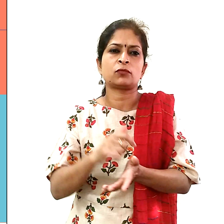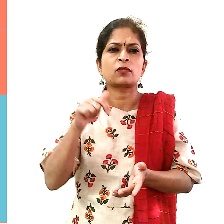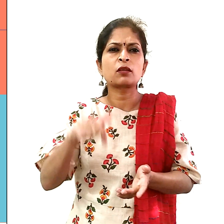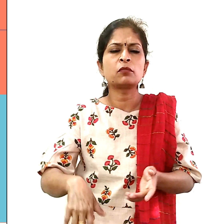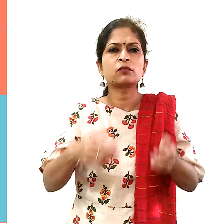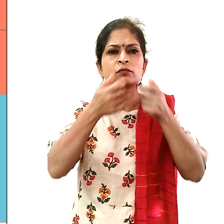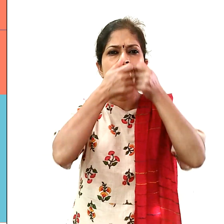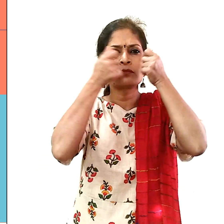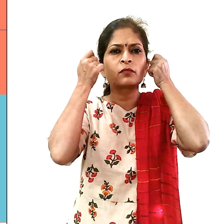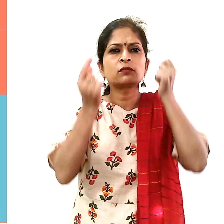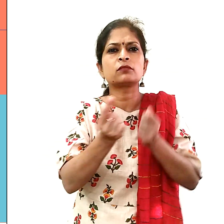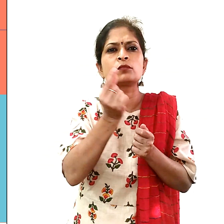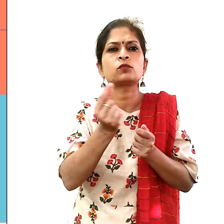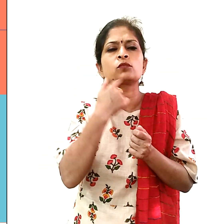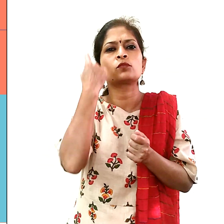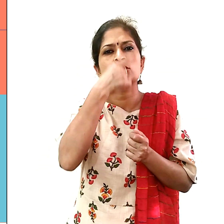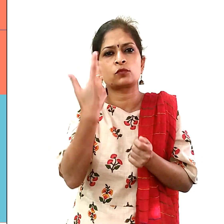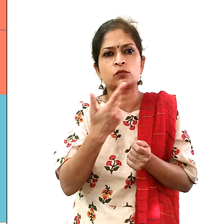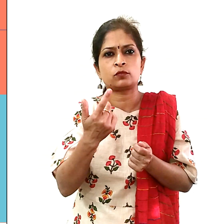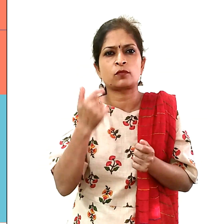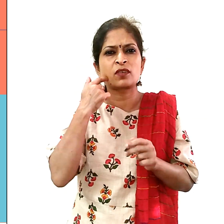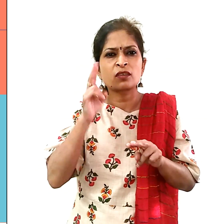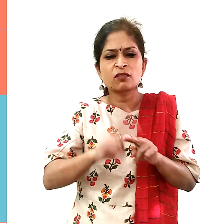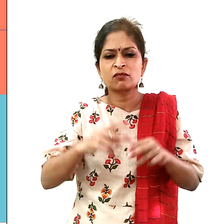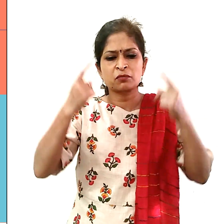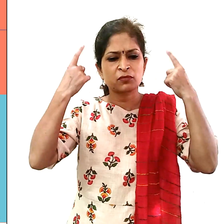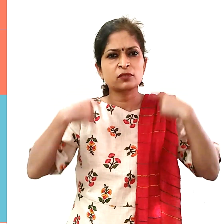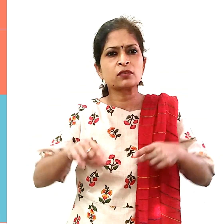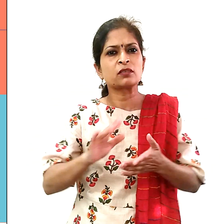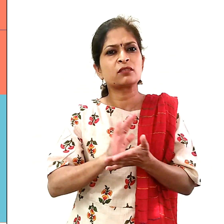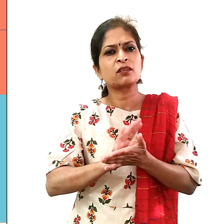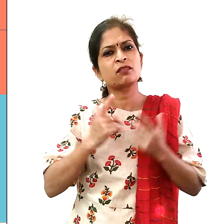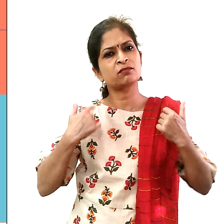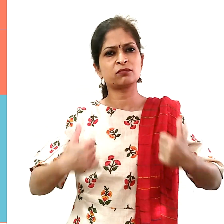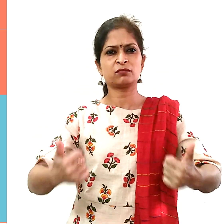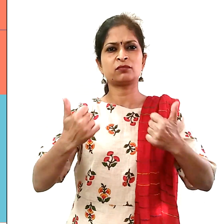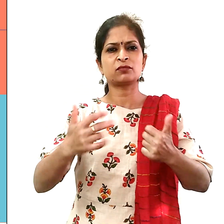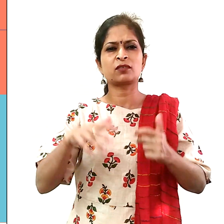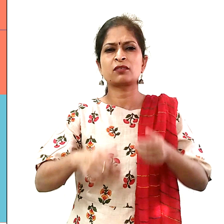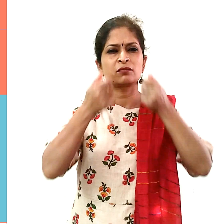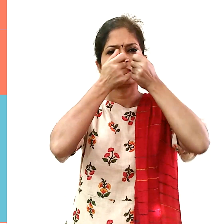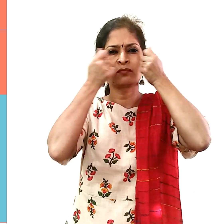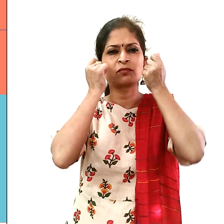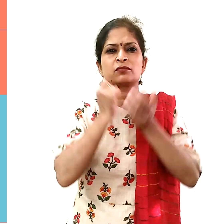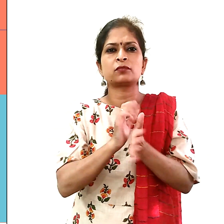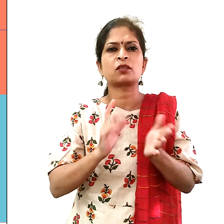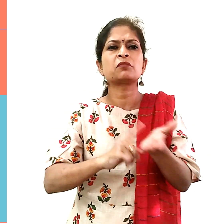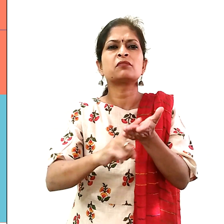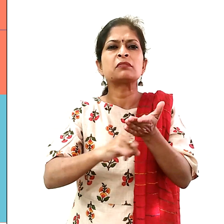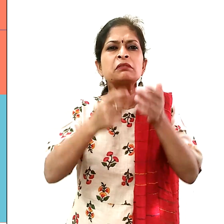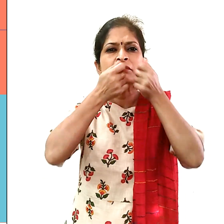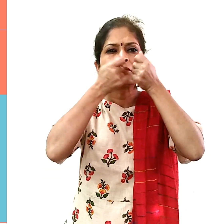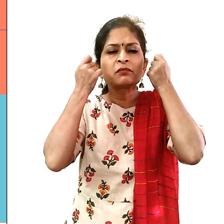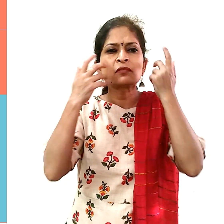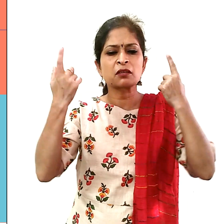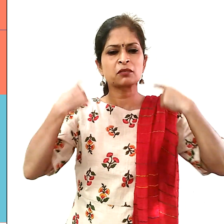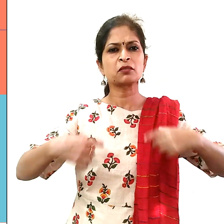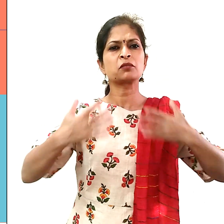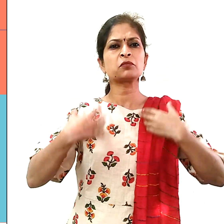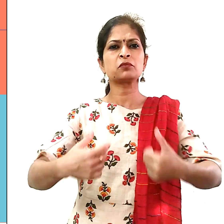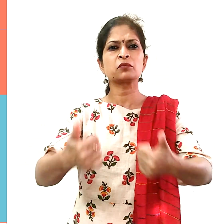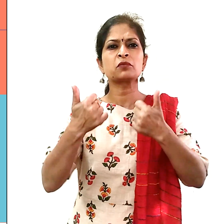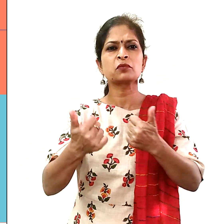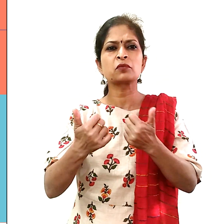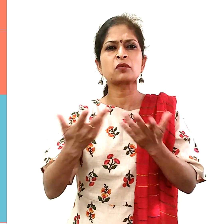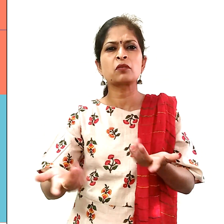should wear mask? Persons having no symptoms are not to use mask. Medical masks should not be used by